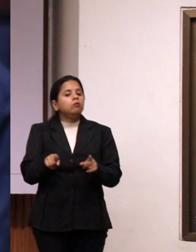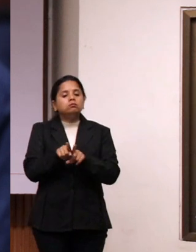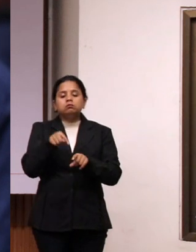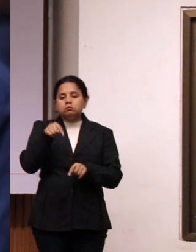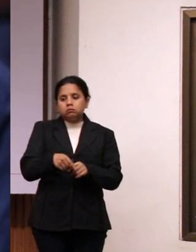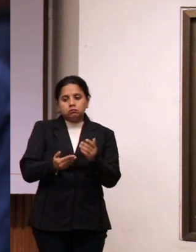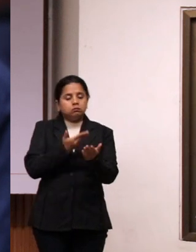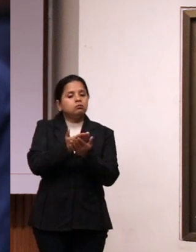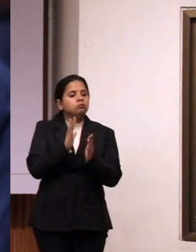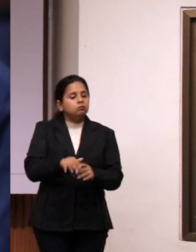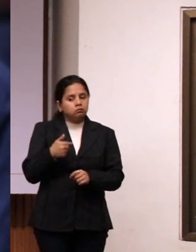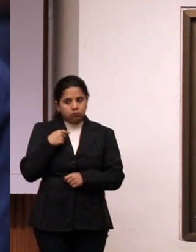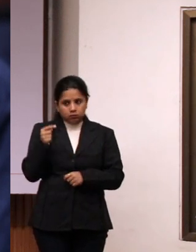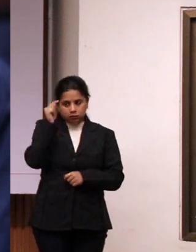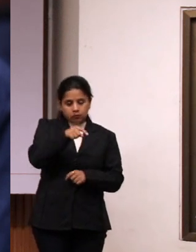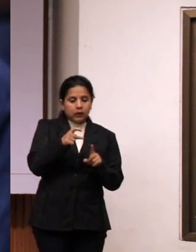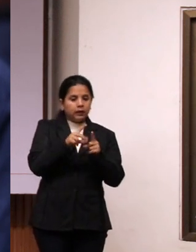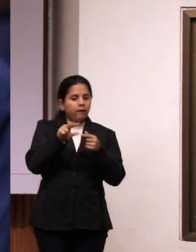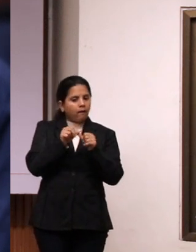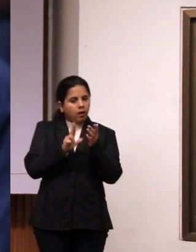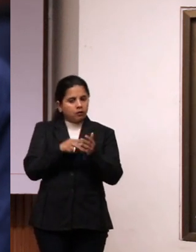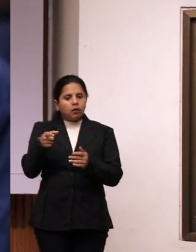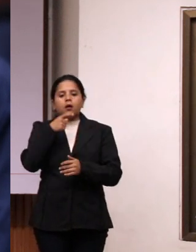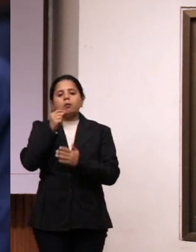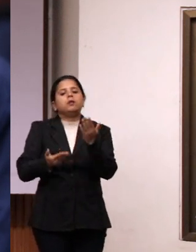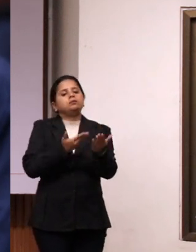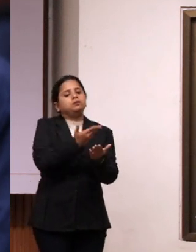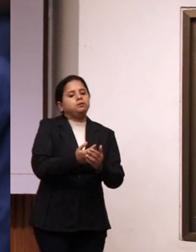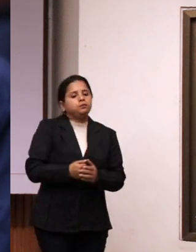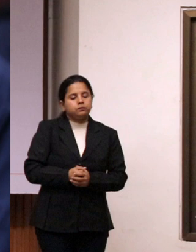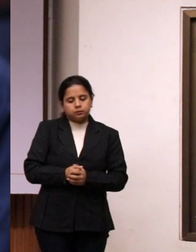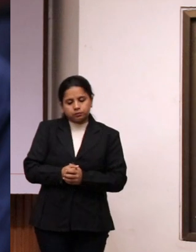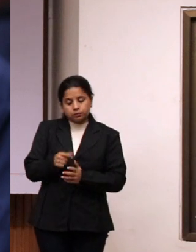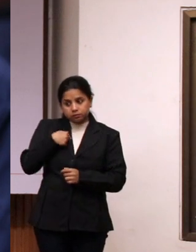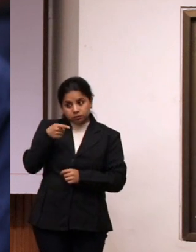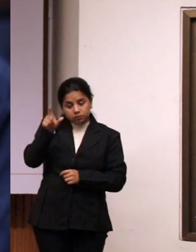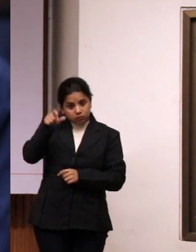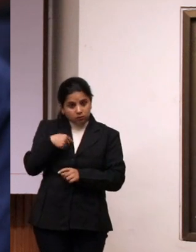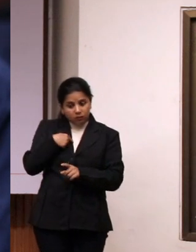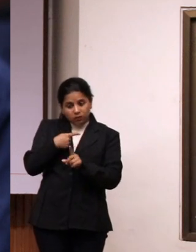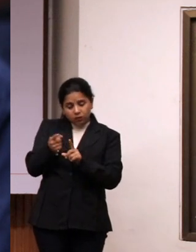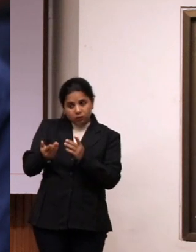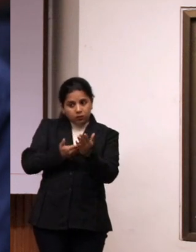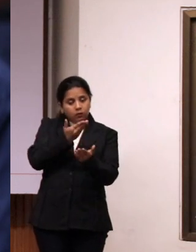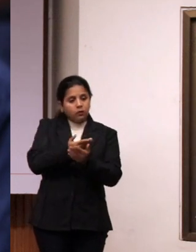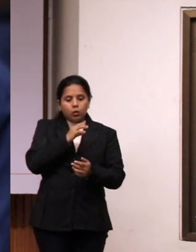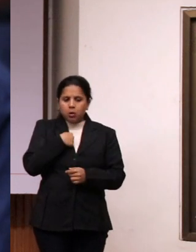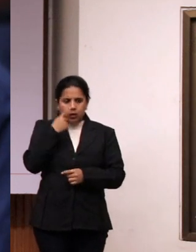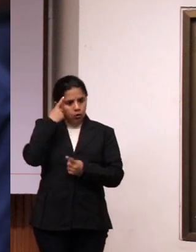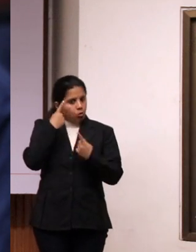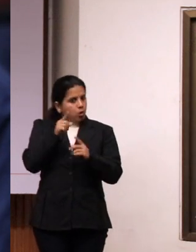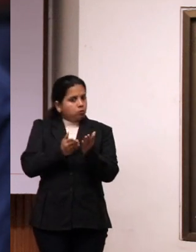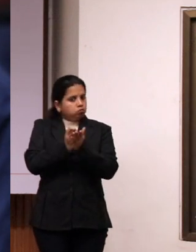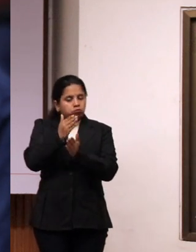that matter was listed at the council. Diwan Singh is the petitioner. So it's what I see, it's trading in the right direction.